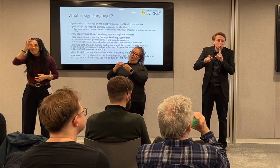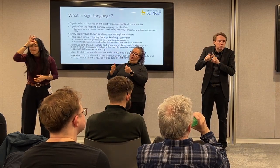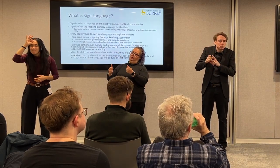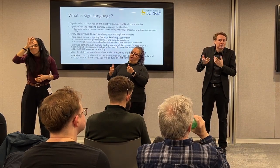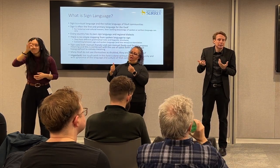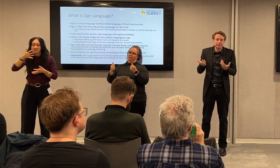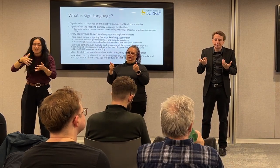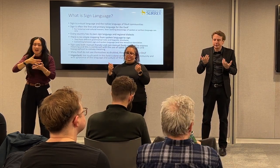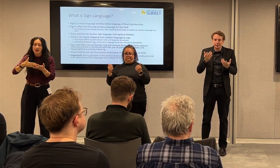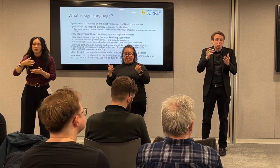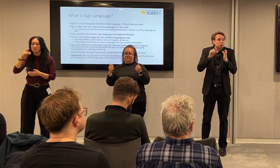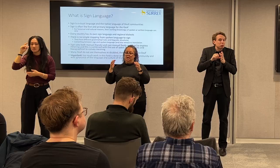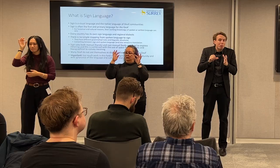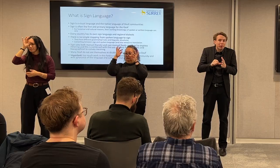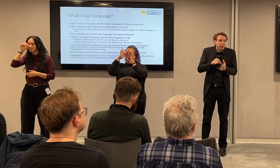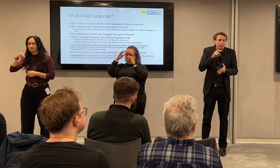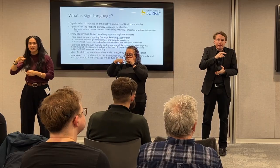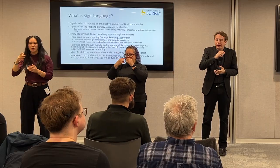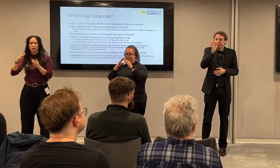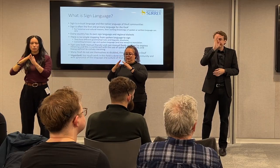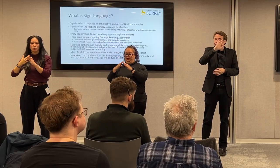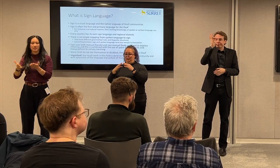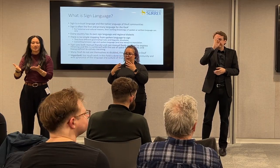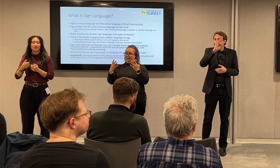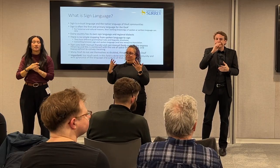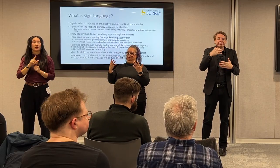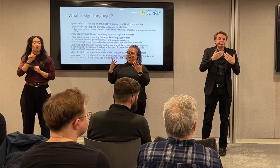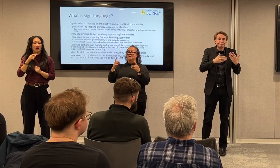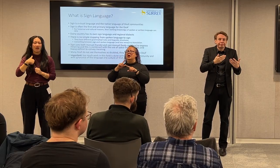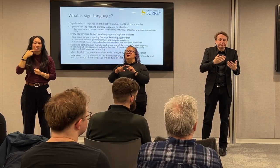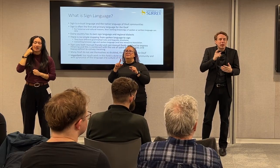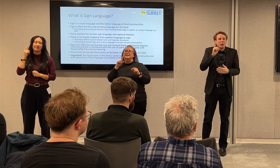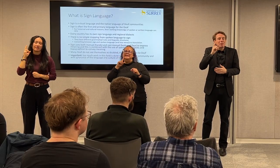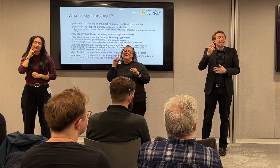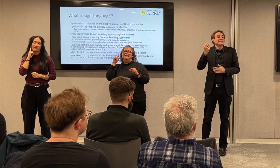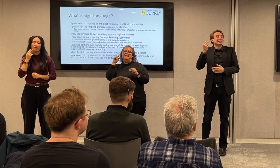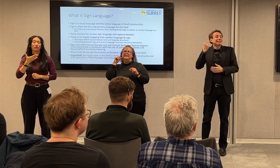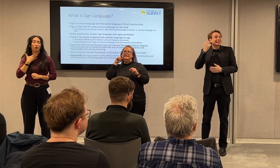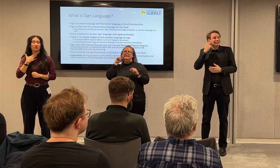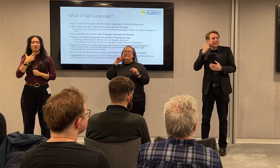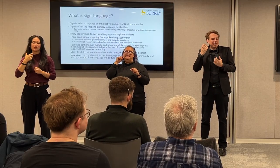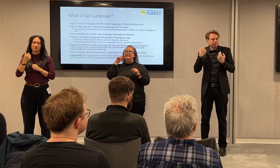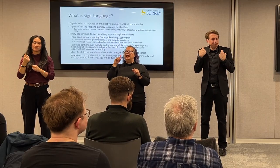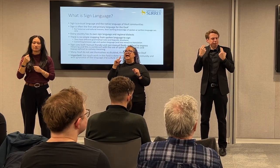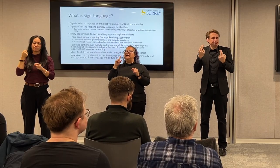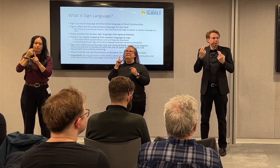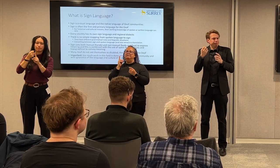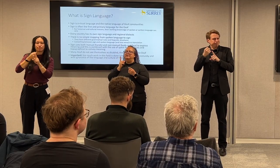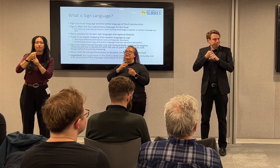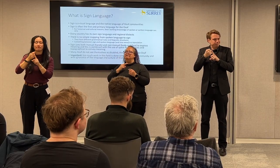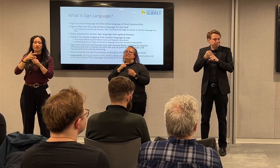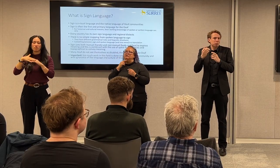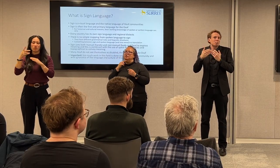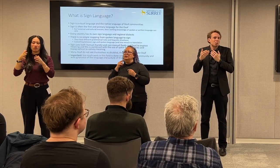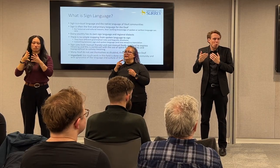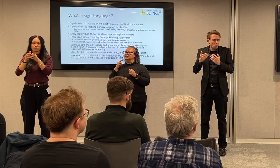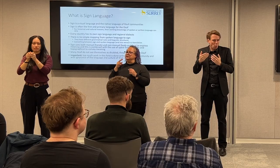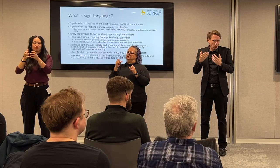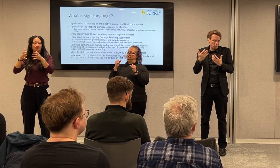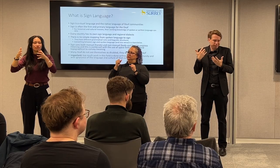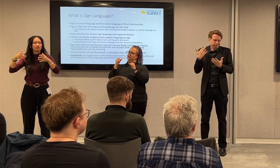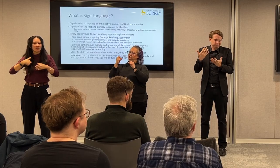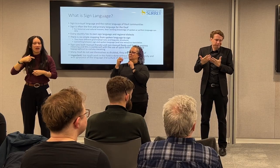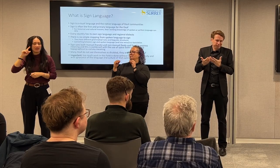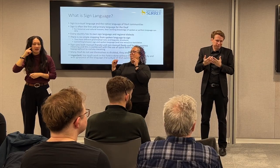with. But I think that the deaf voice is getting stronger. And so it's important that, you know, that we